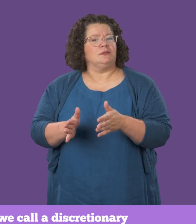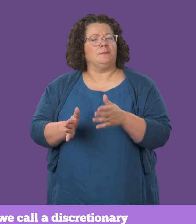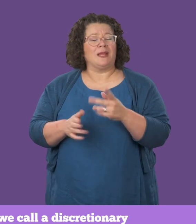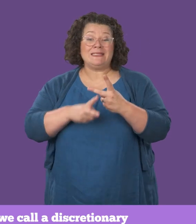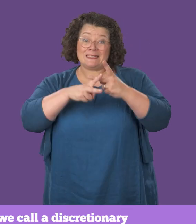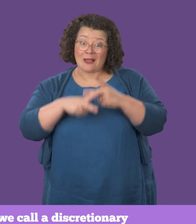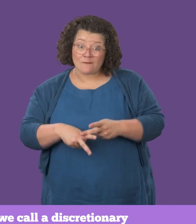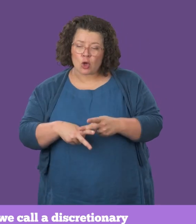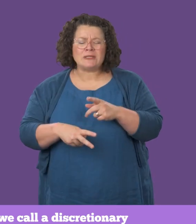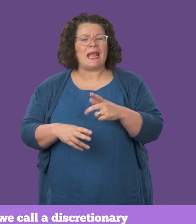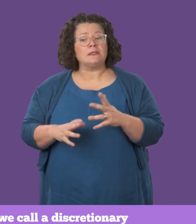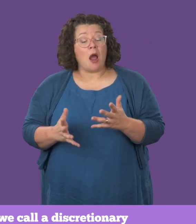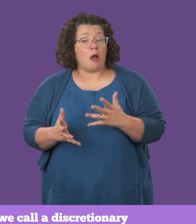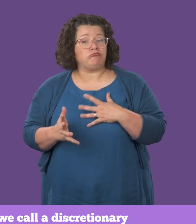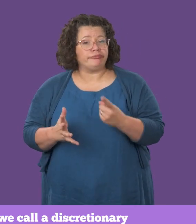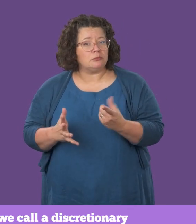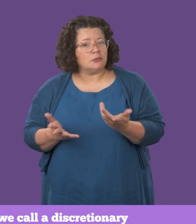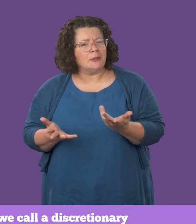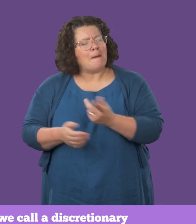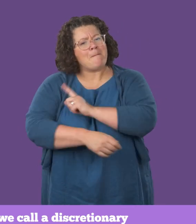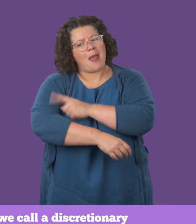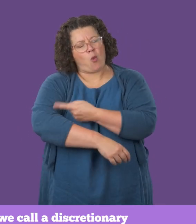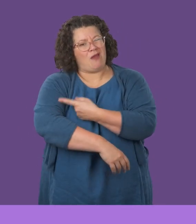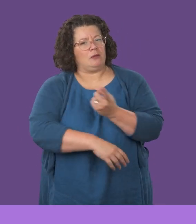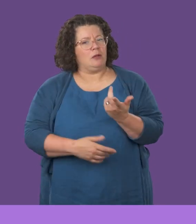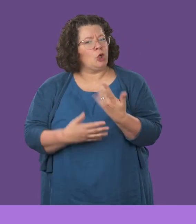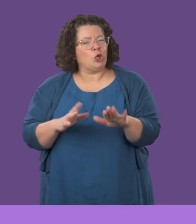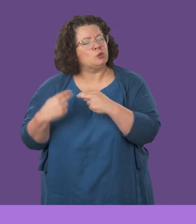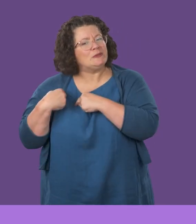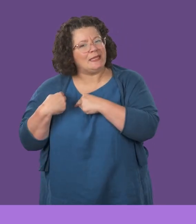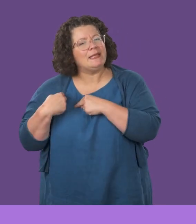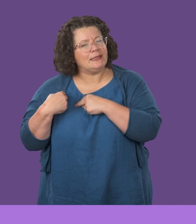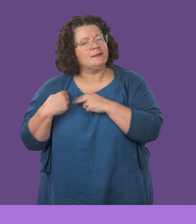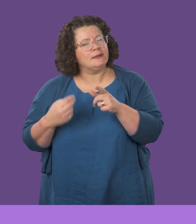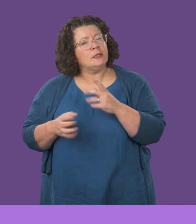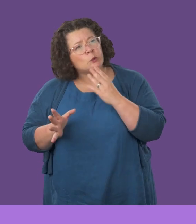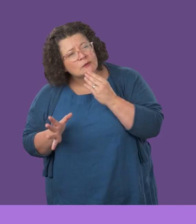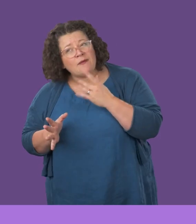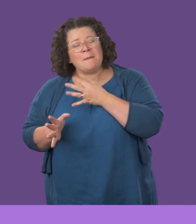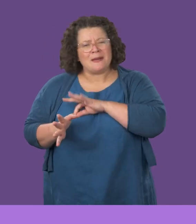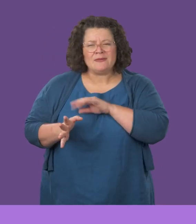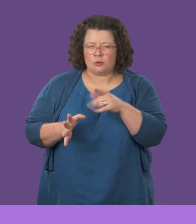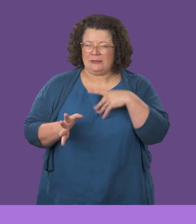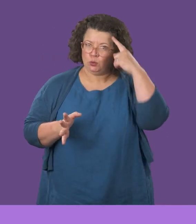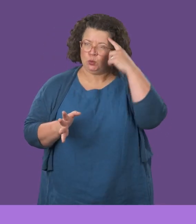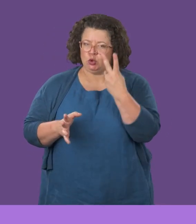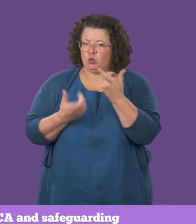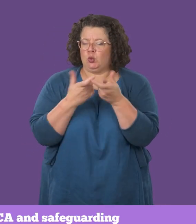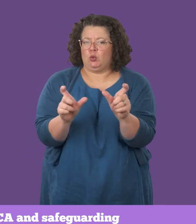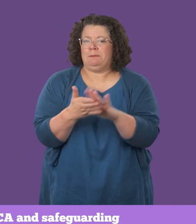a discretionary power. So only if the local authority think that it's useful and beneficial. The other thing with